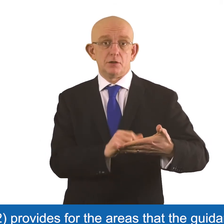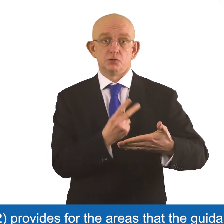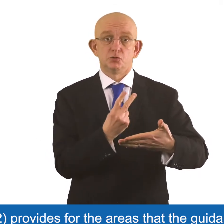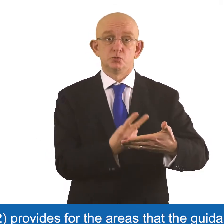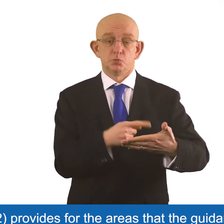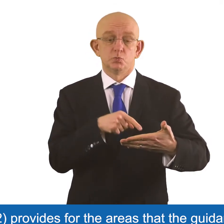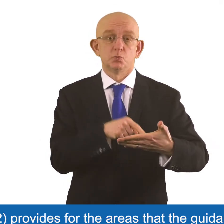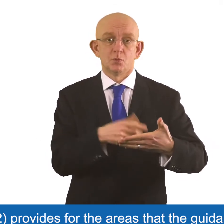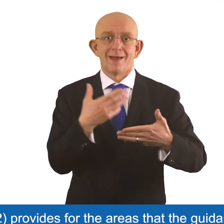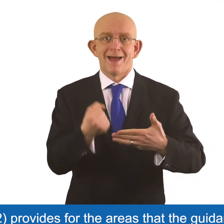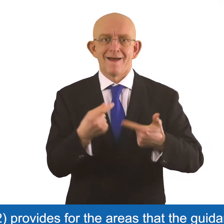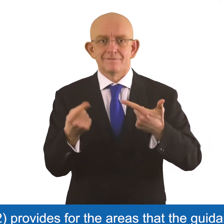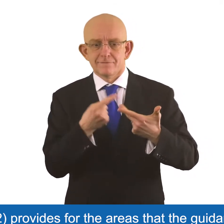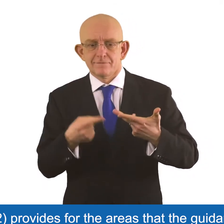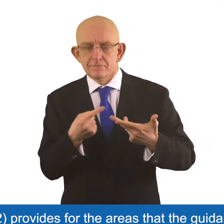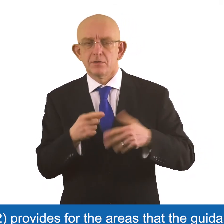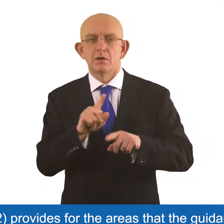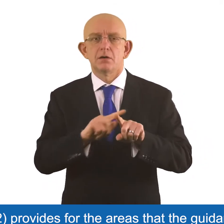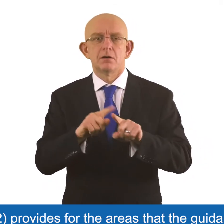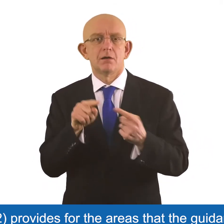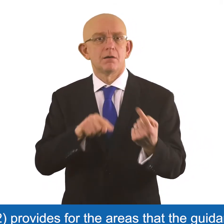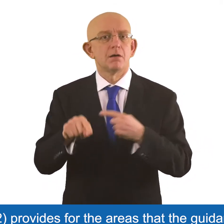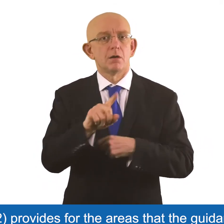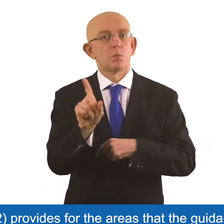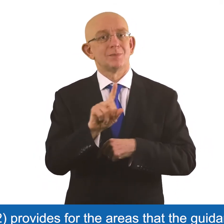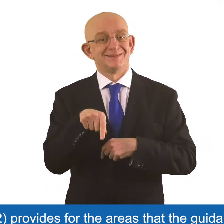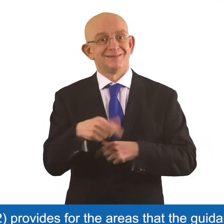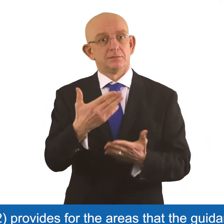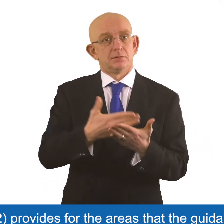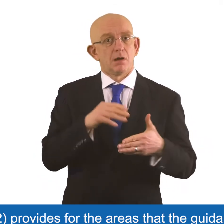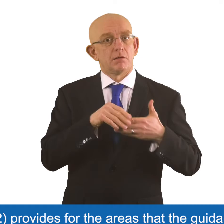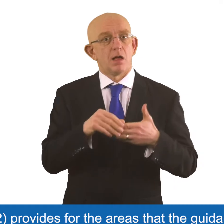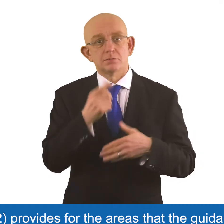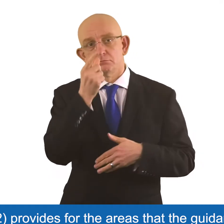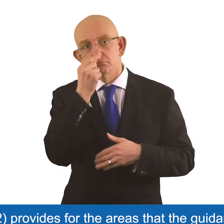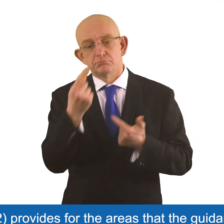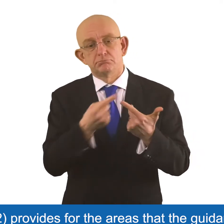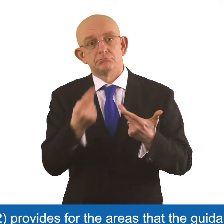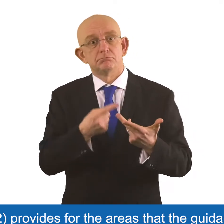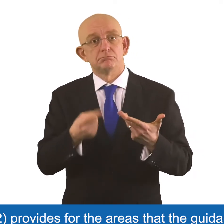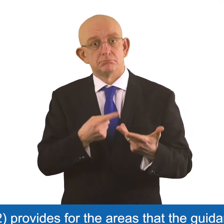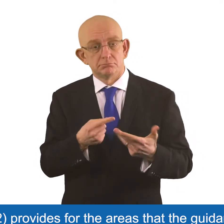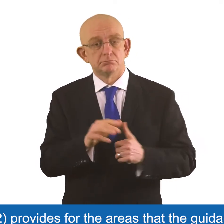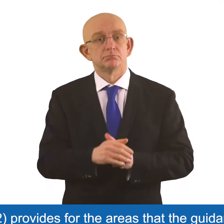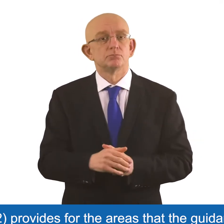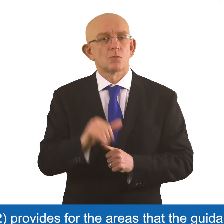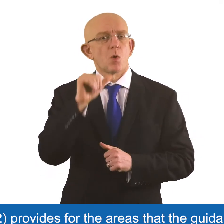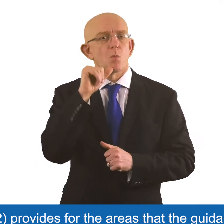Subsection 3, open brackets 2, close brackets, provides for the areas that the guidance may cover. These will